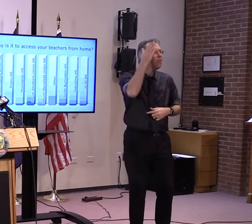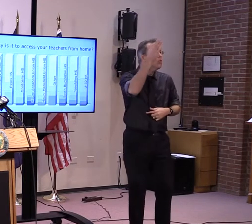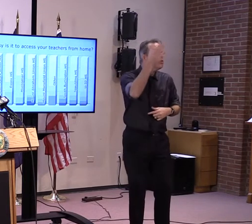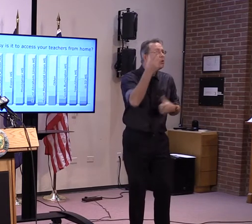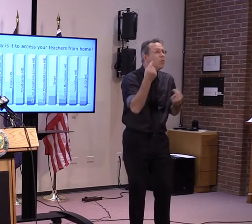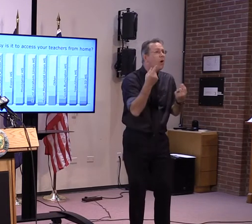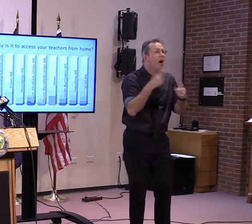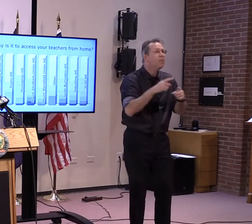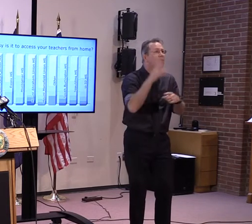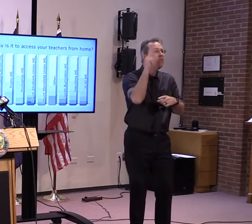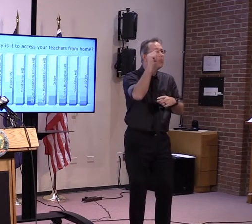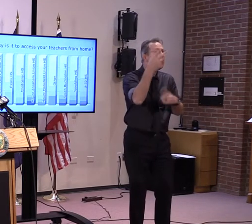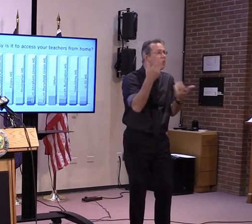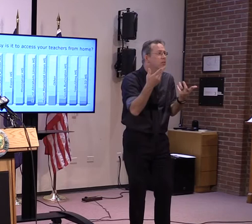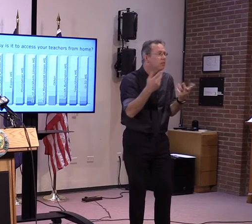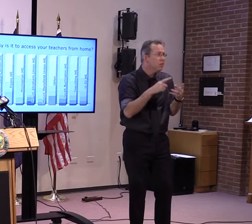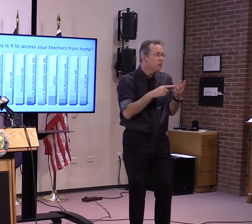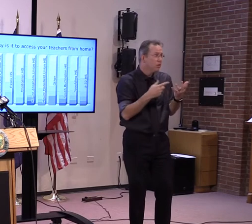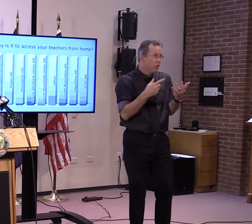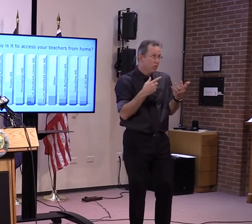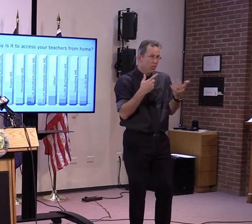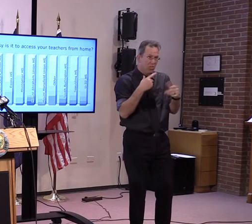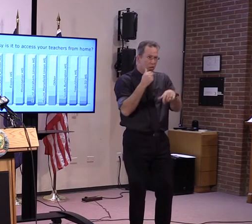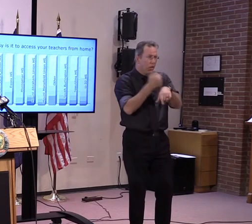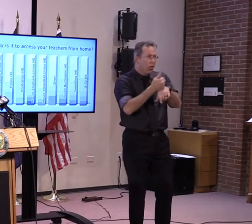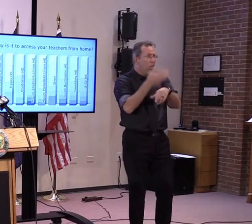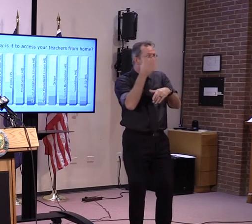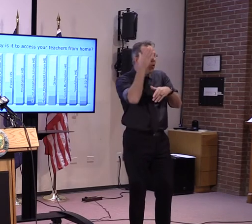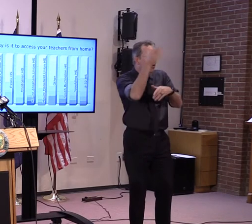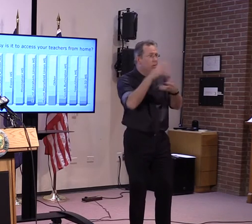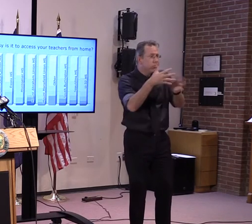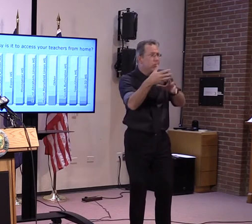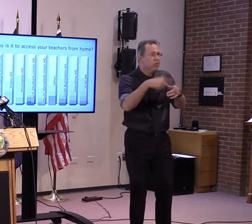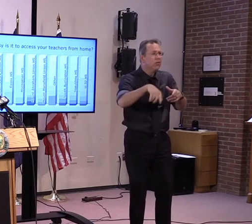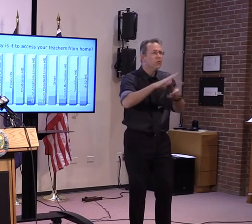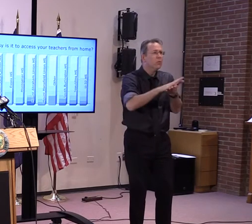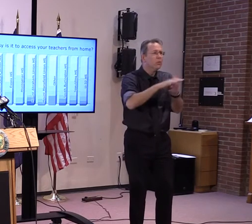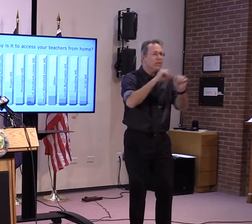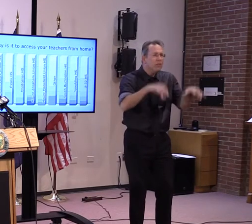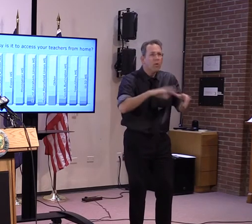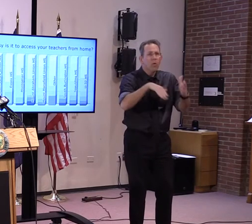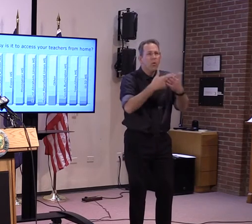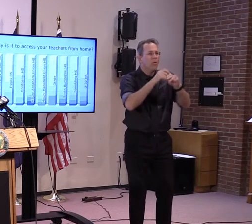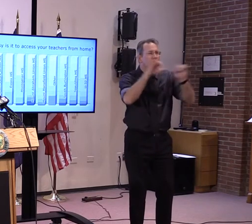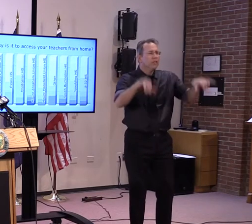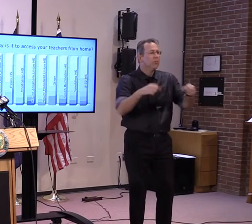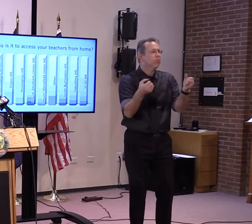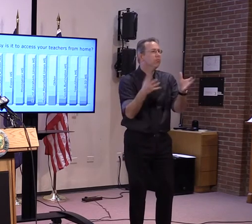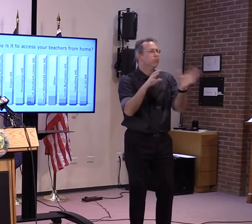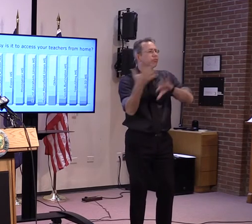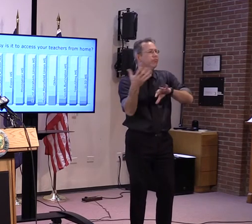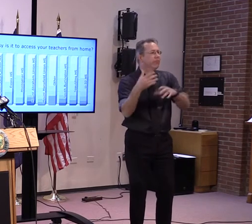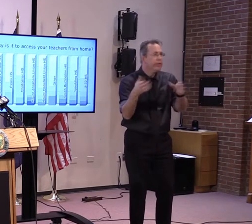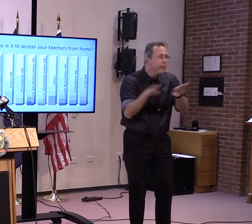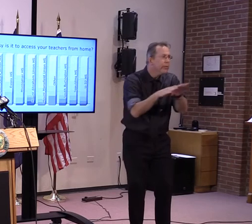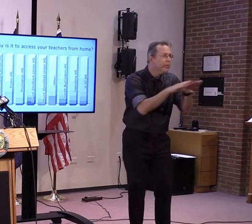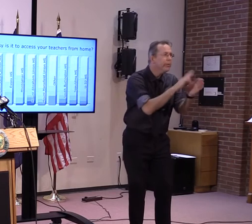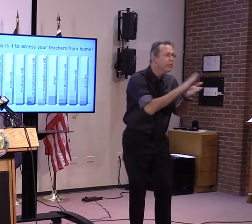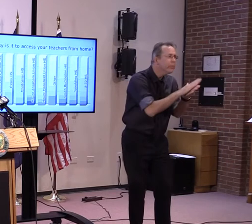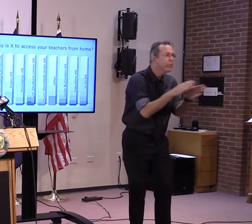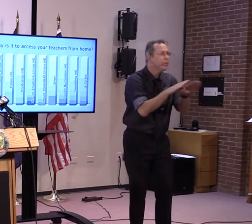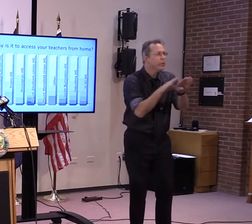putting them at risk or their education. We want Vermont students to be being provided the best education we can provide them.